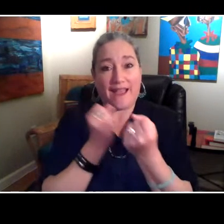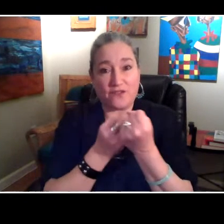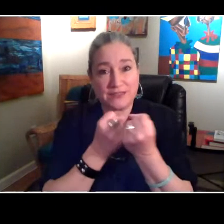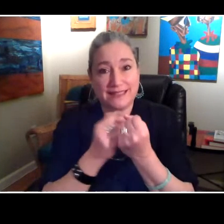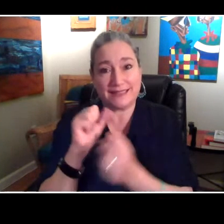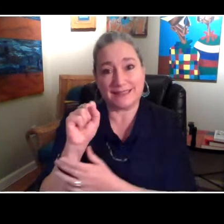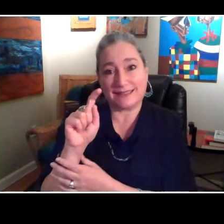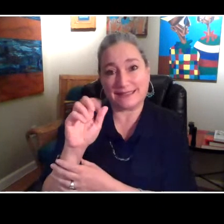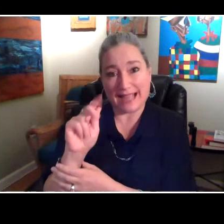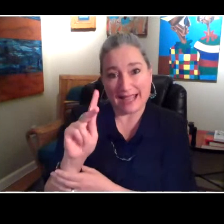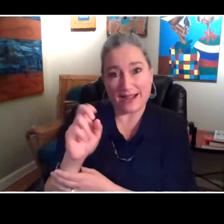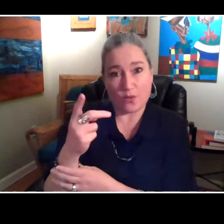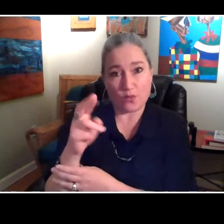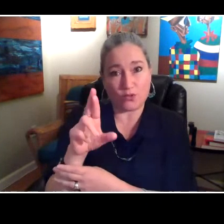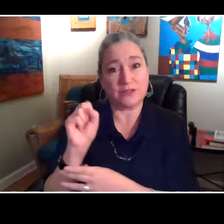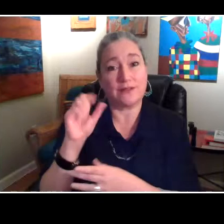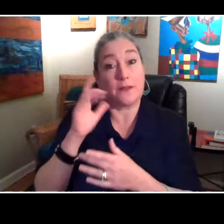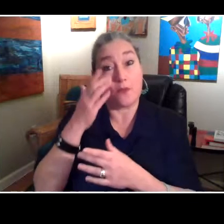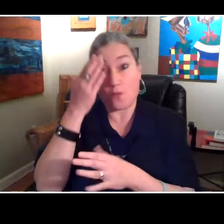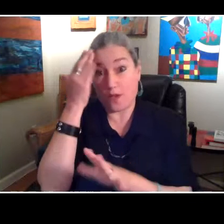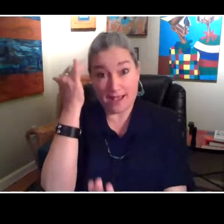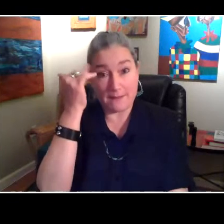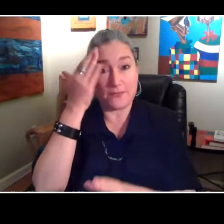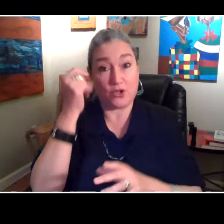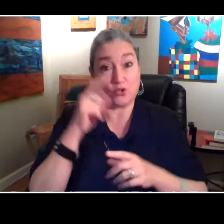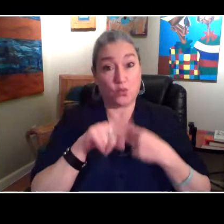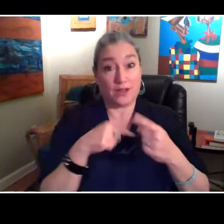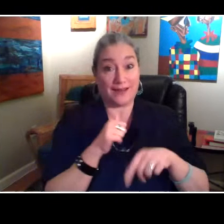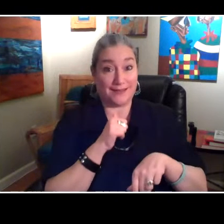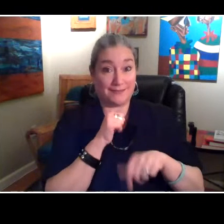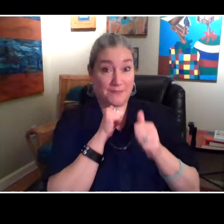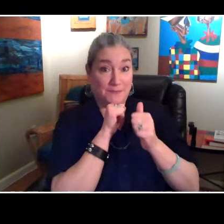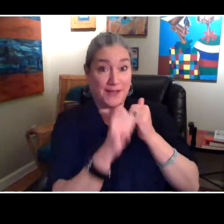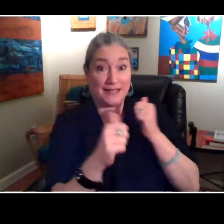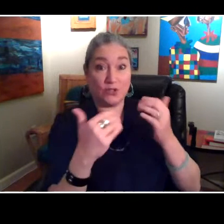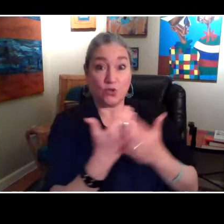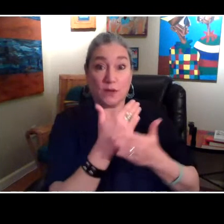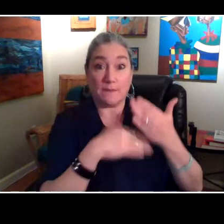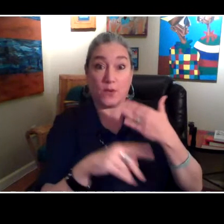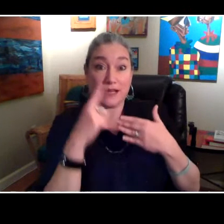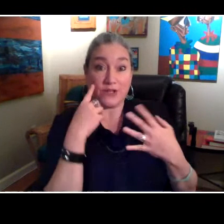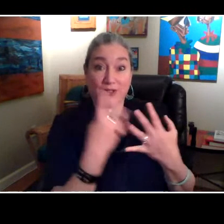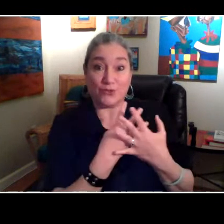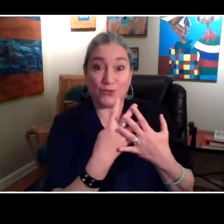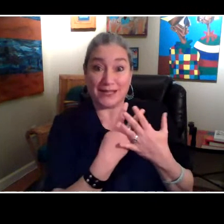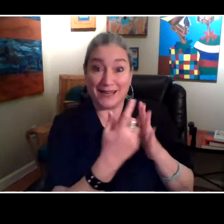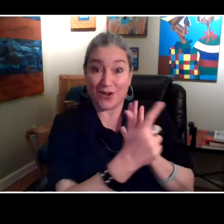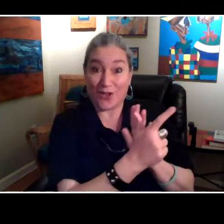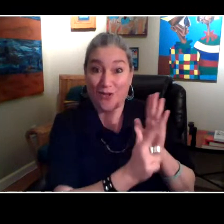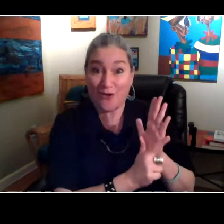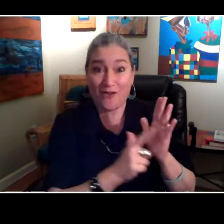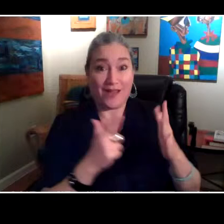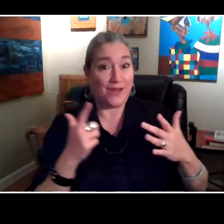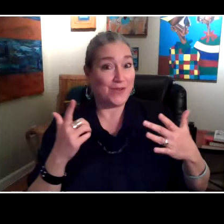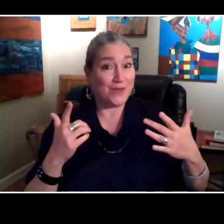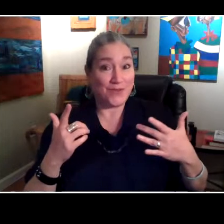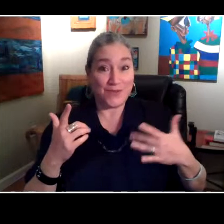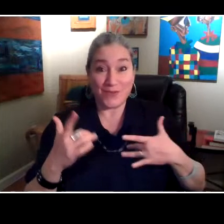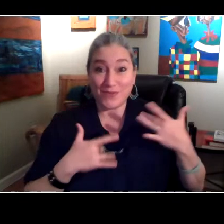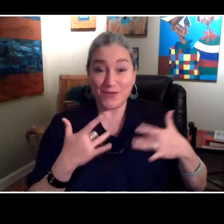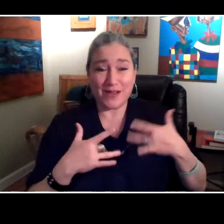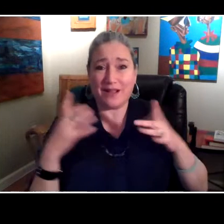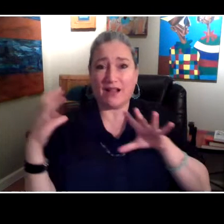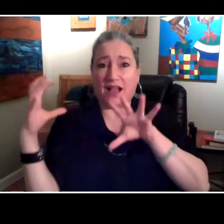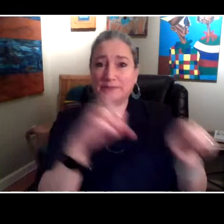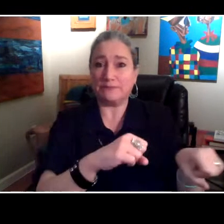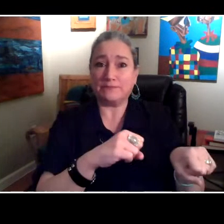Newborn Deaf Infant Inclusion and Advocacy with Stakeholders. And that was passed because